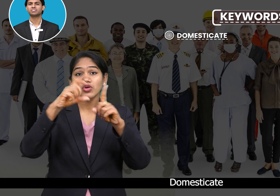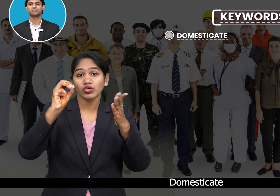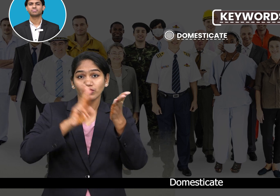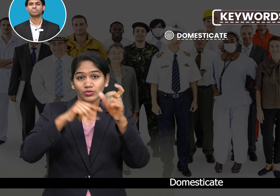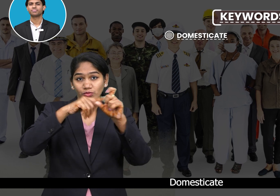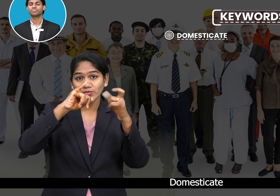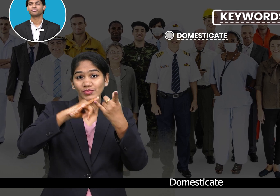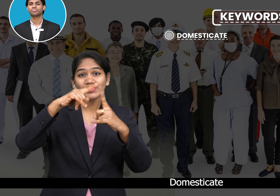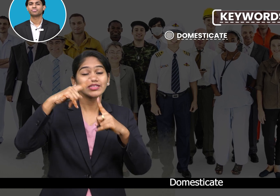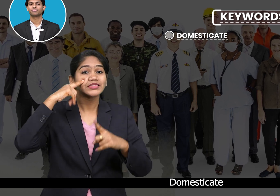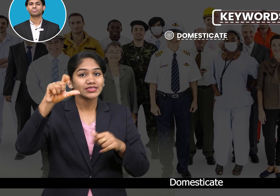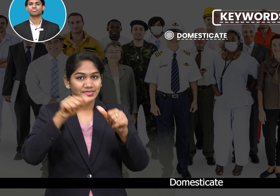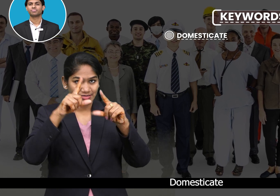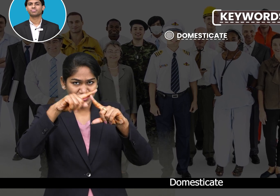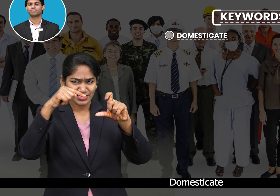domesticate.